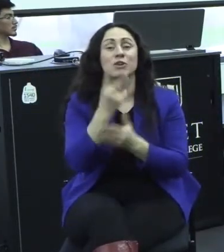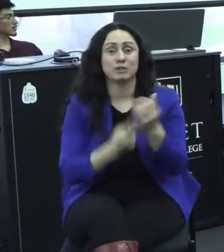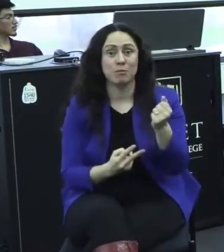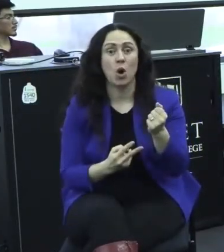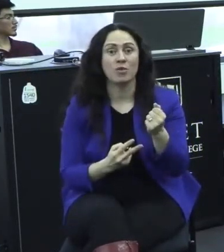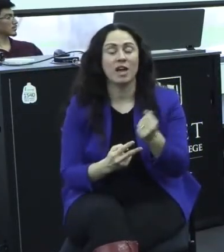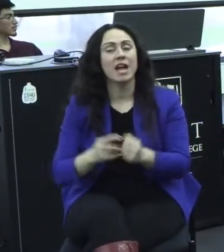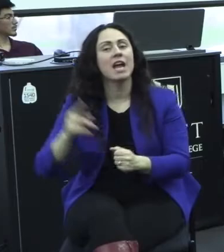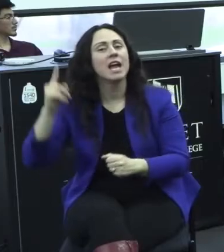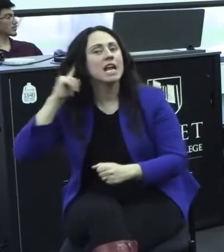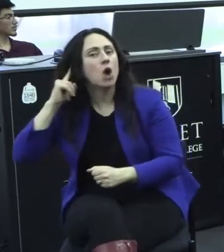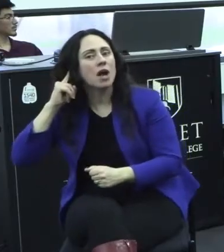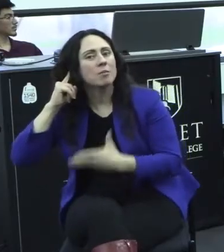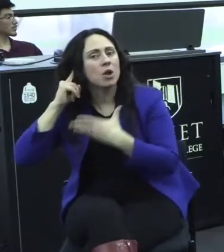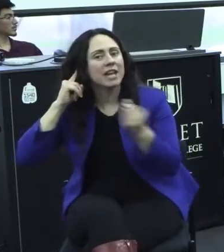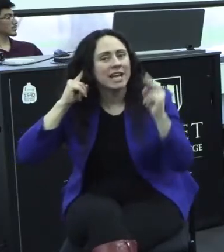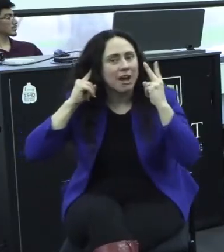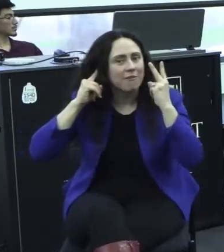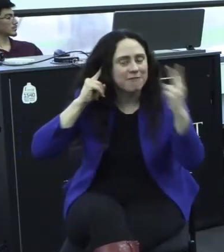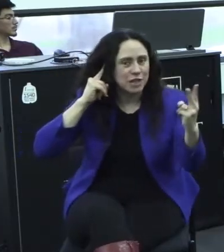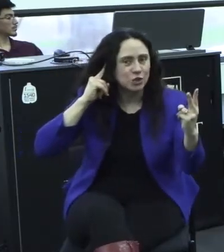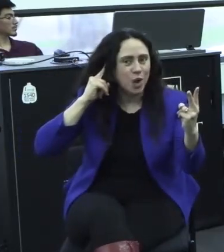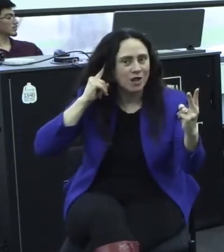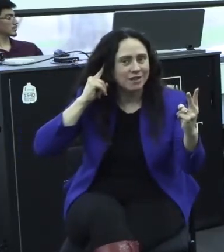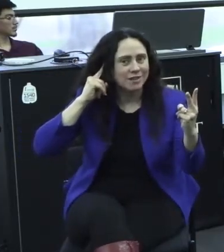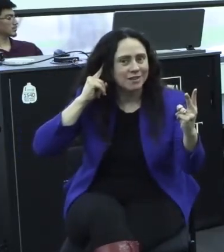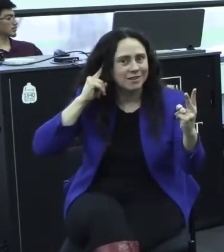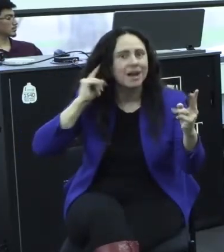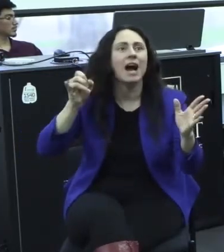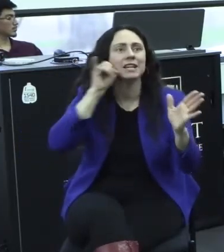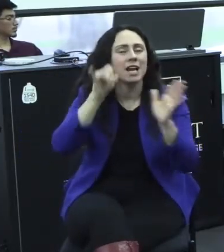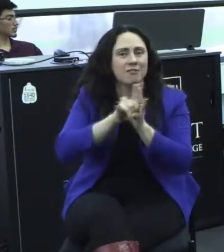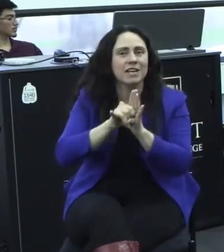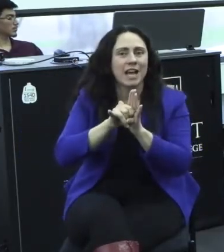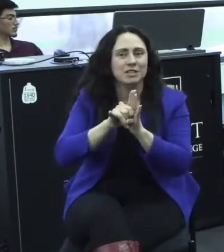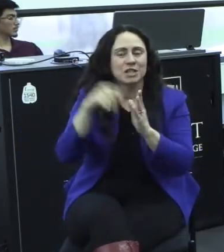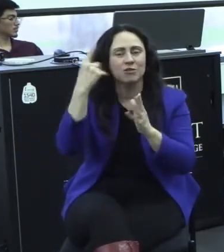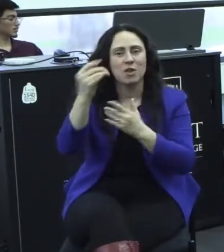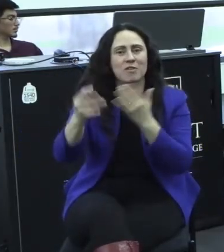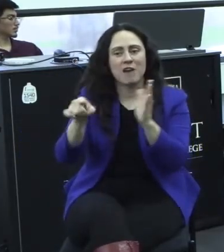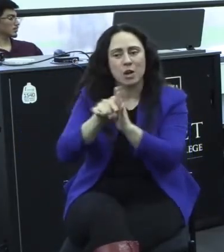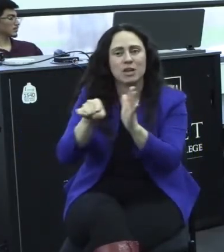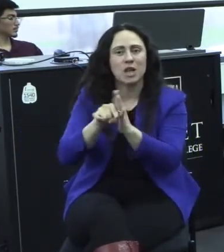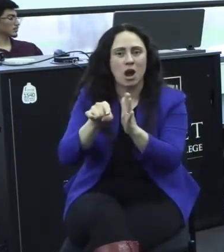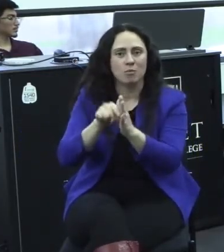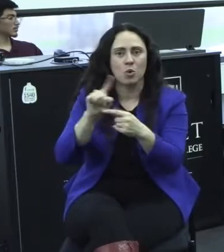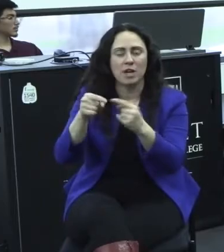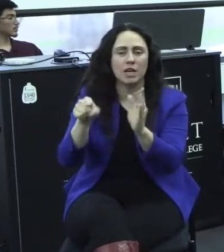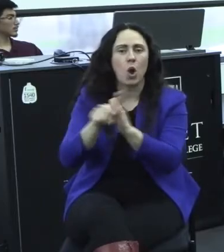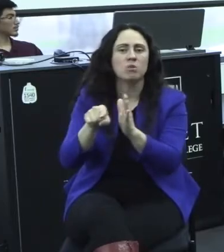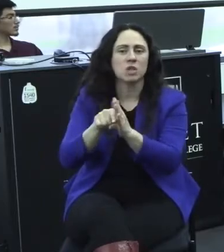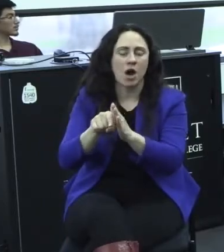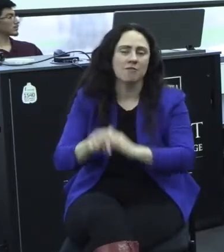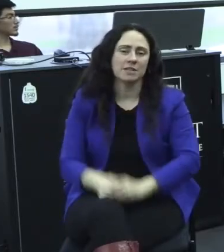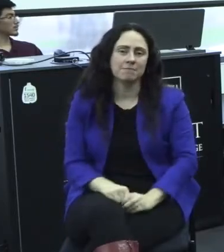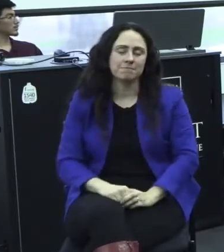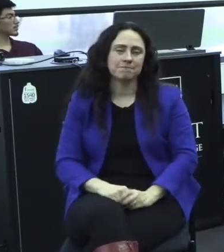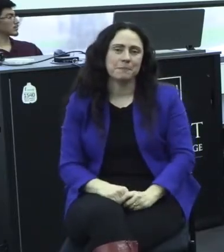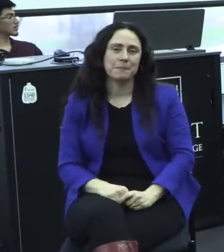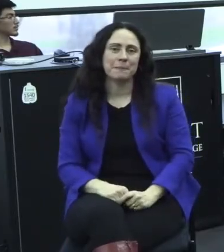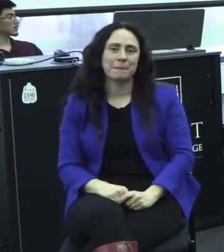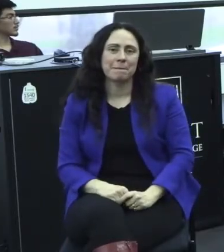an audible and a visual identification when an alarm goes off, right?